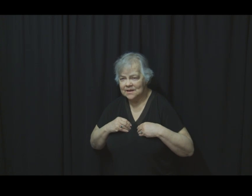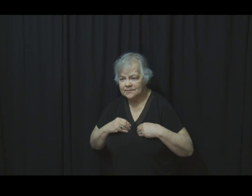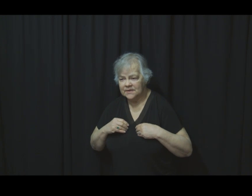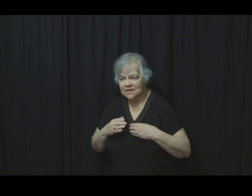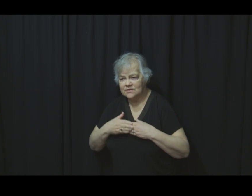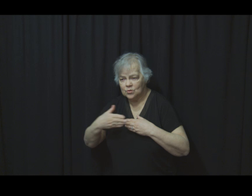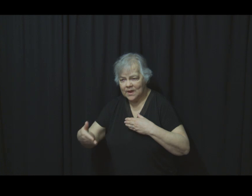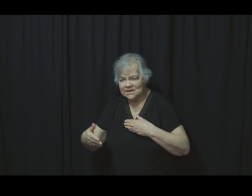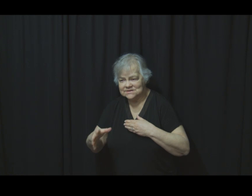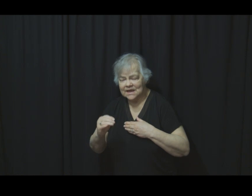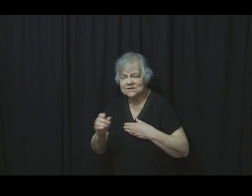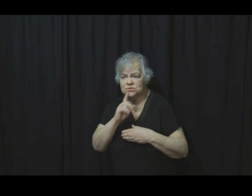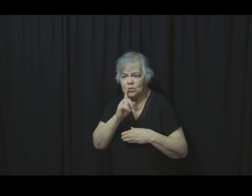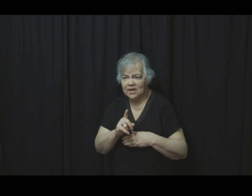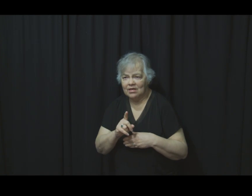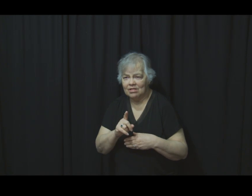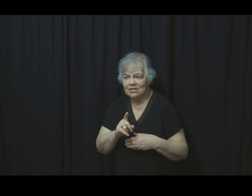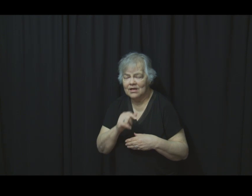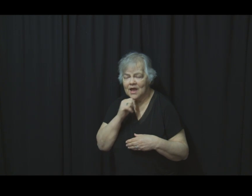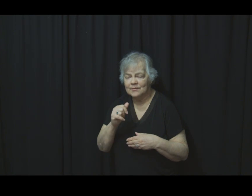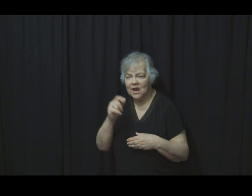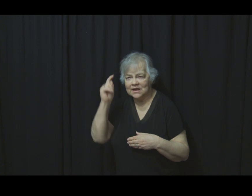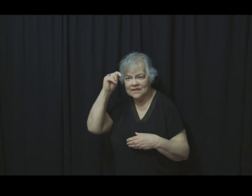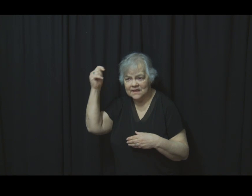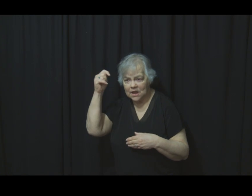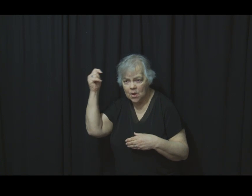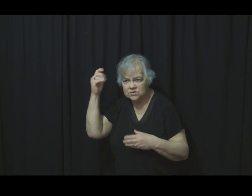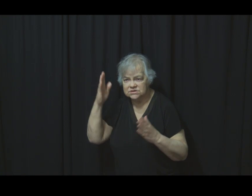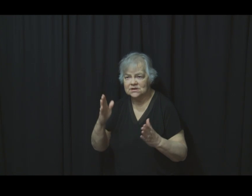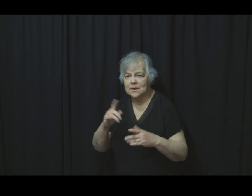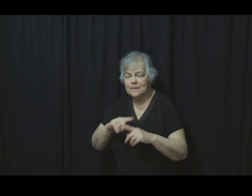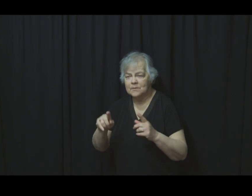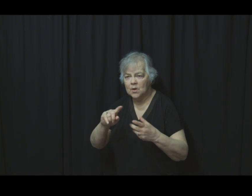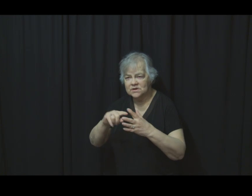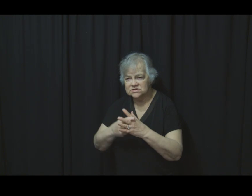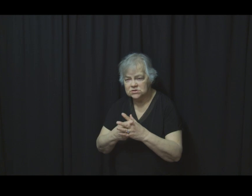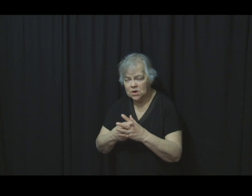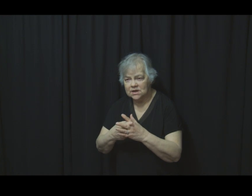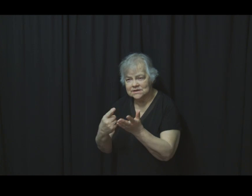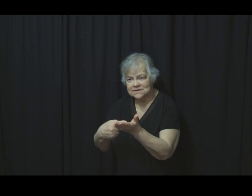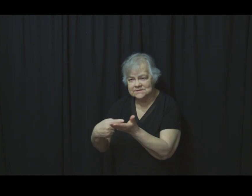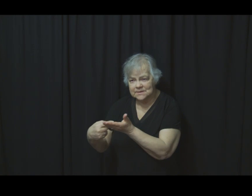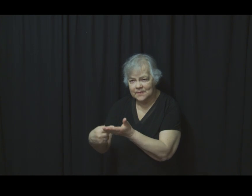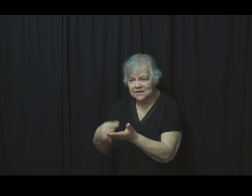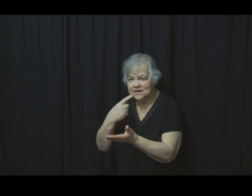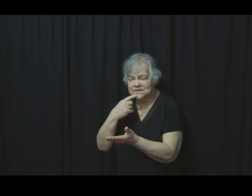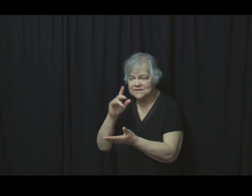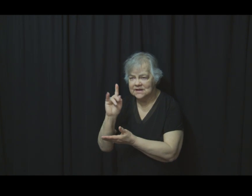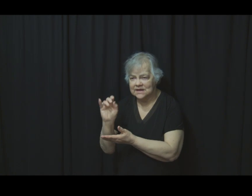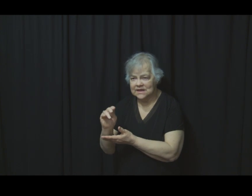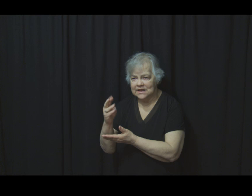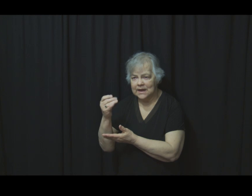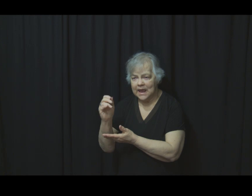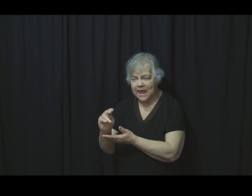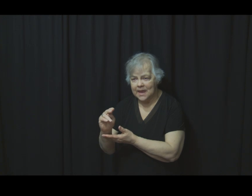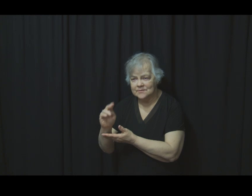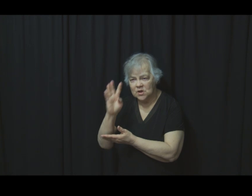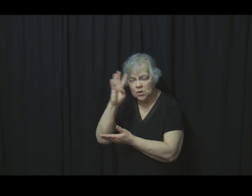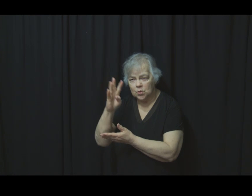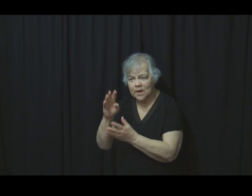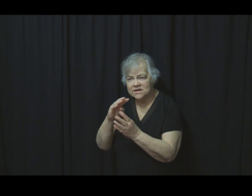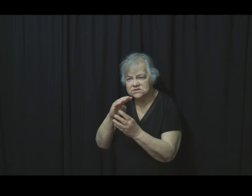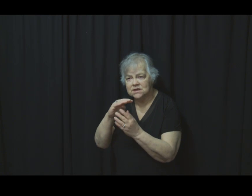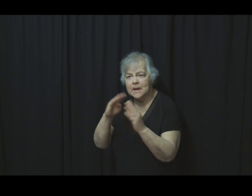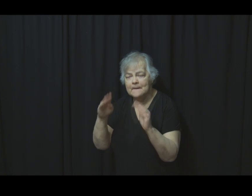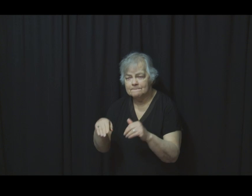Now, as I say, am not a theologian, but we started this debate, is the Ken Ham's creation model viable? Does it hold water? Can